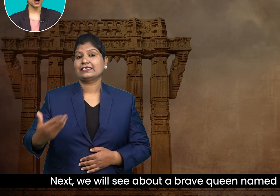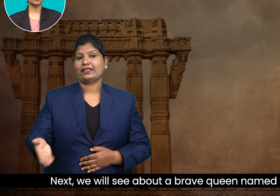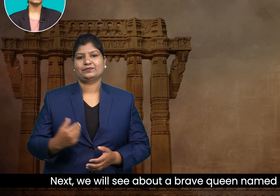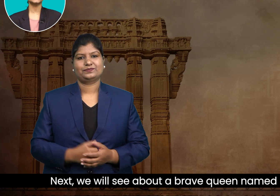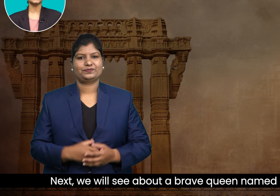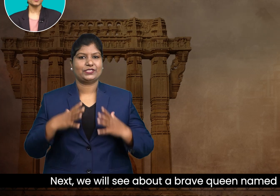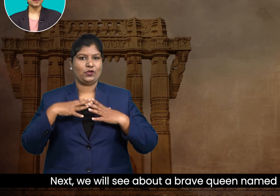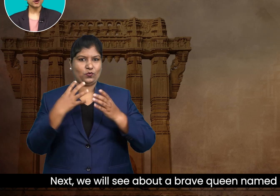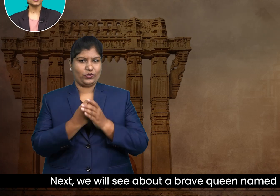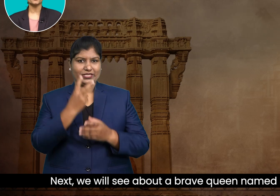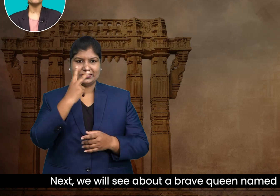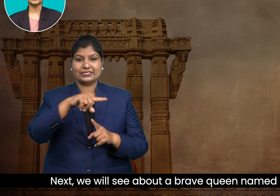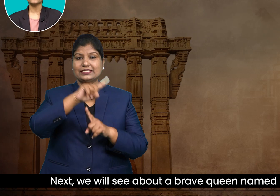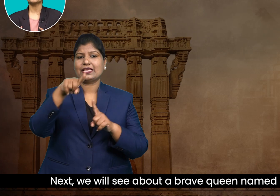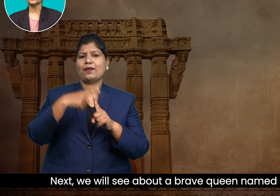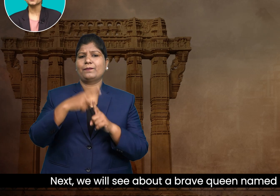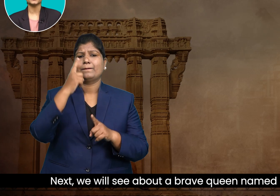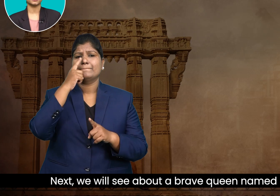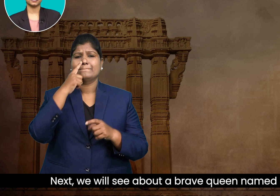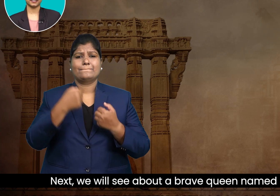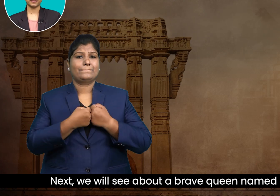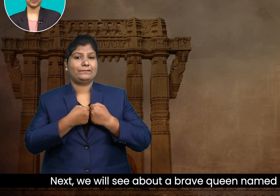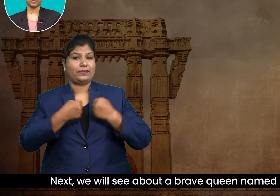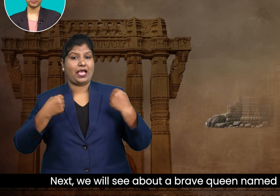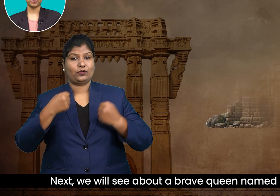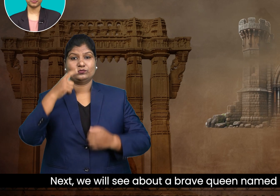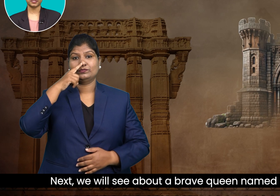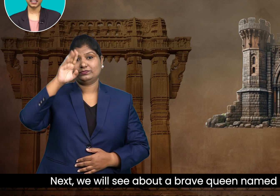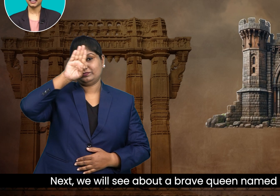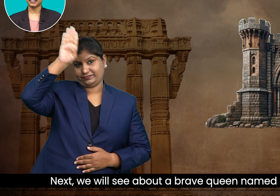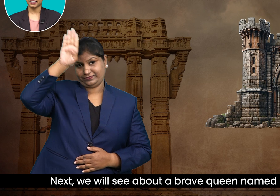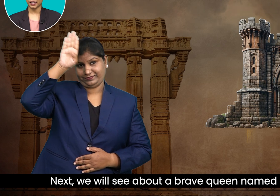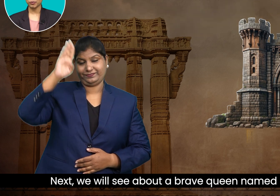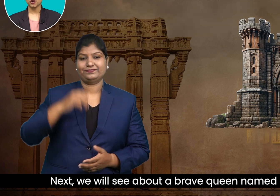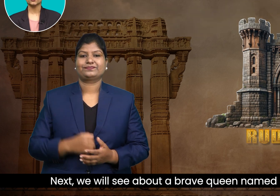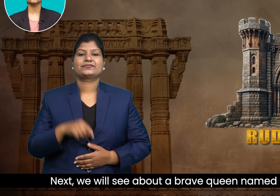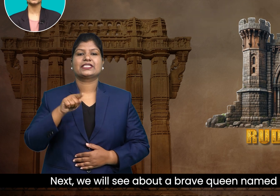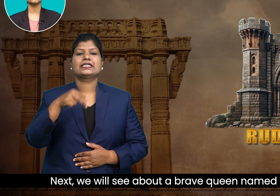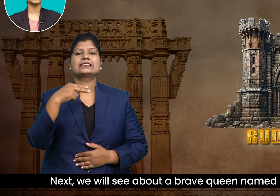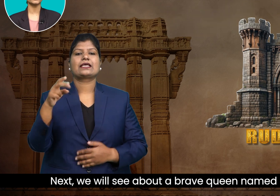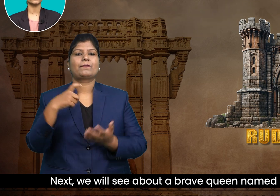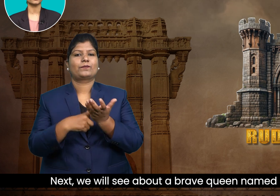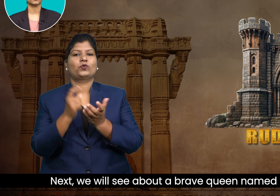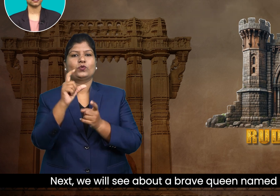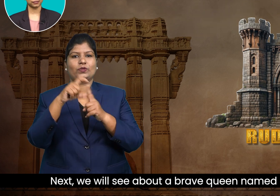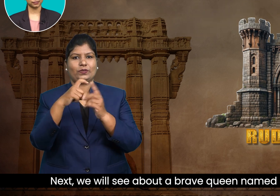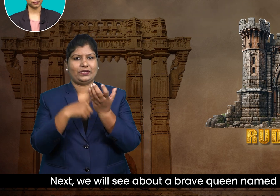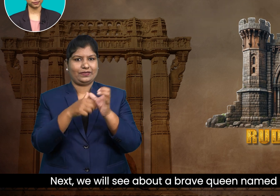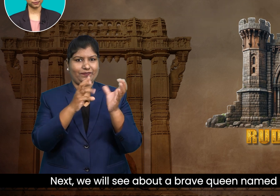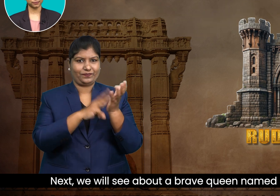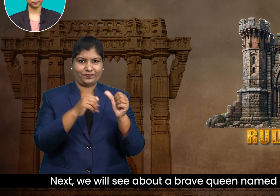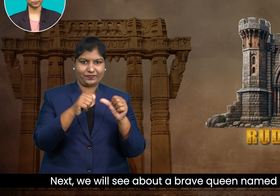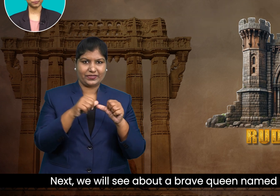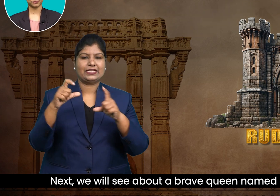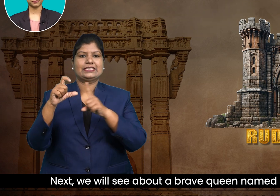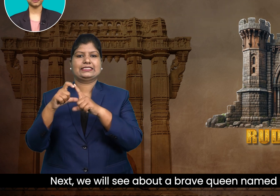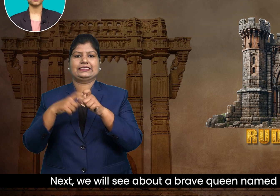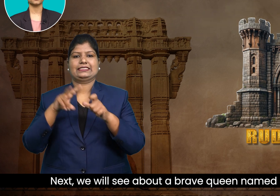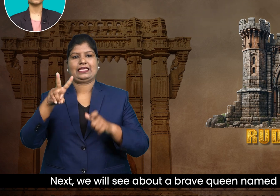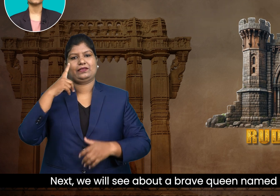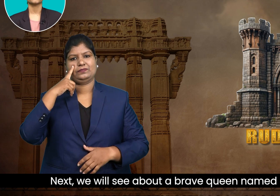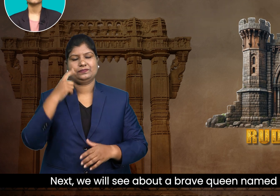Next, we will see about a brave queen named Rudramadevi.